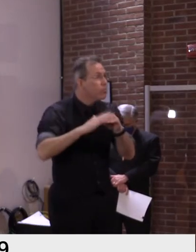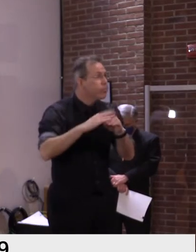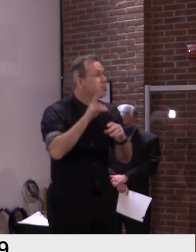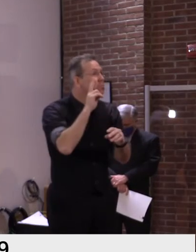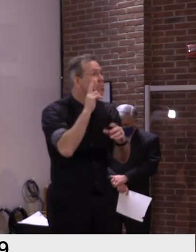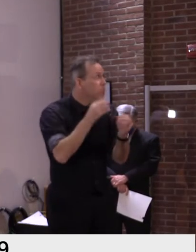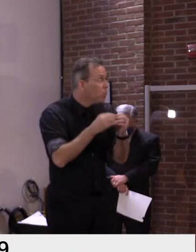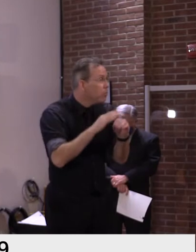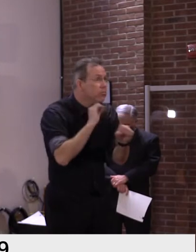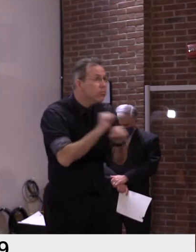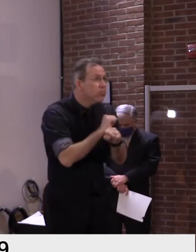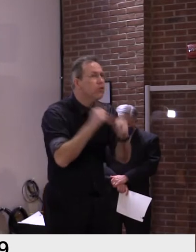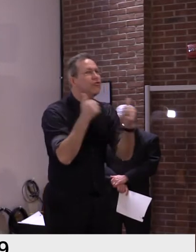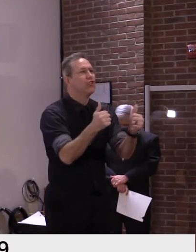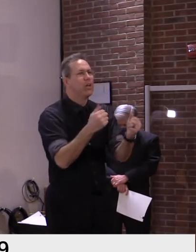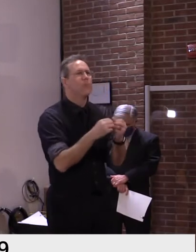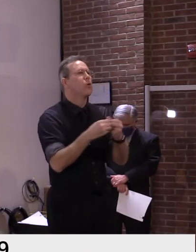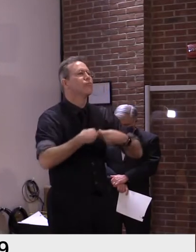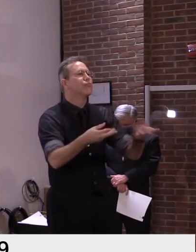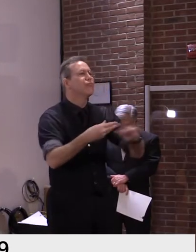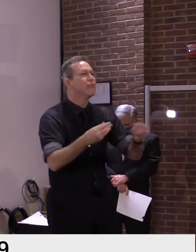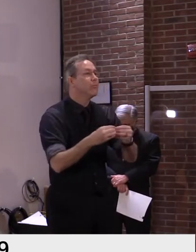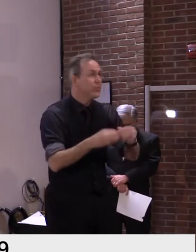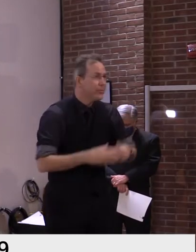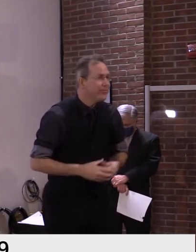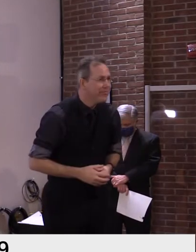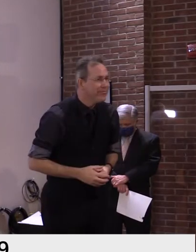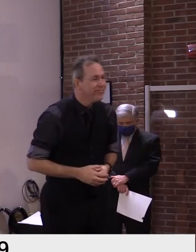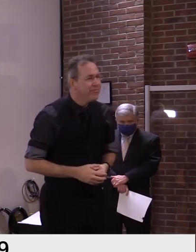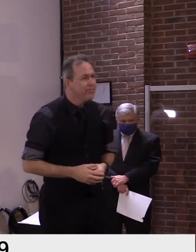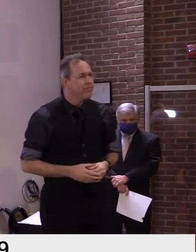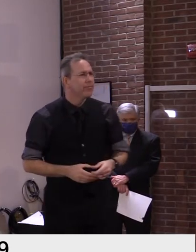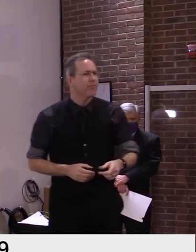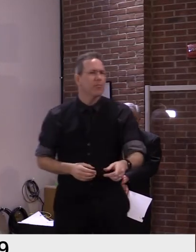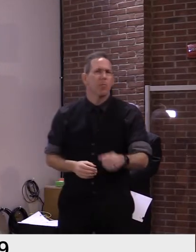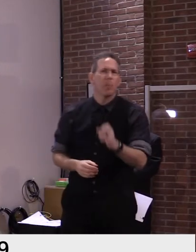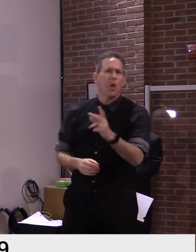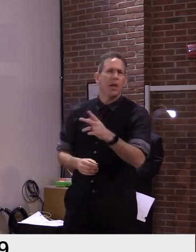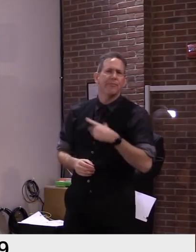Okay. If I could hold off on my second question for when the governor's back.